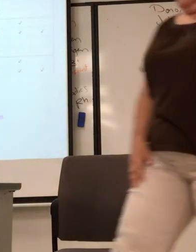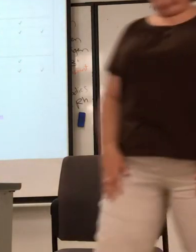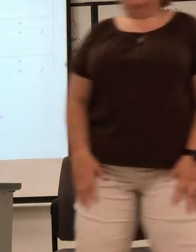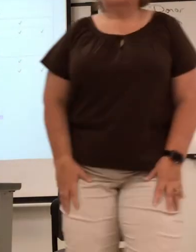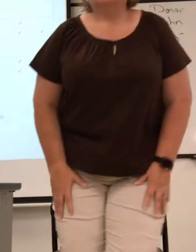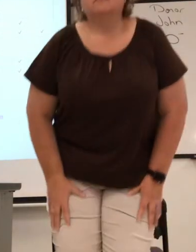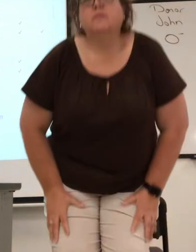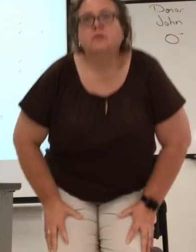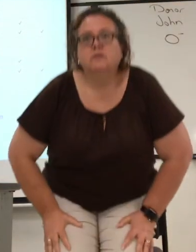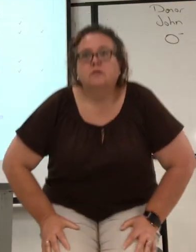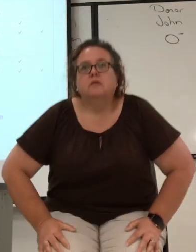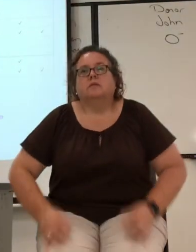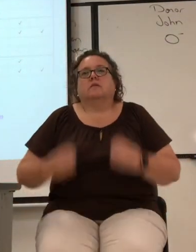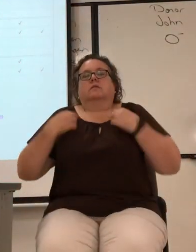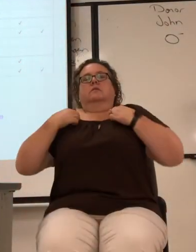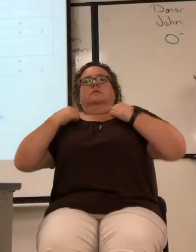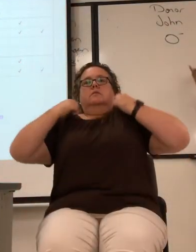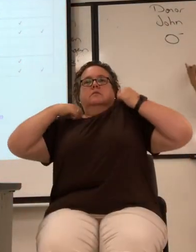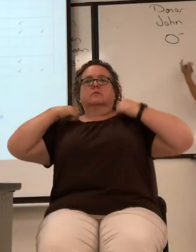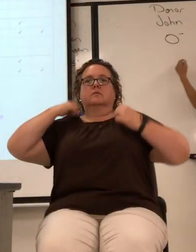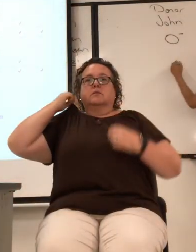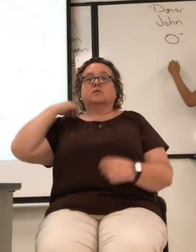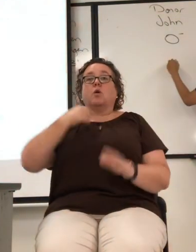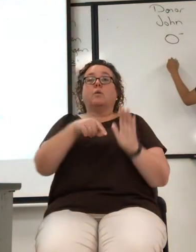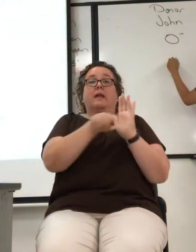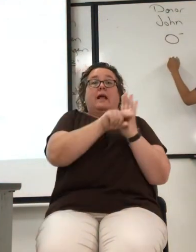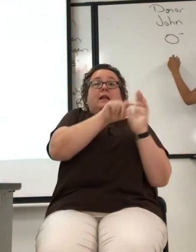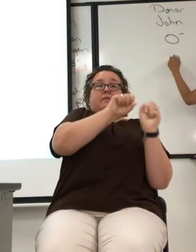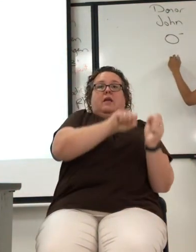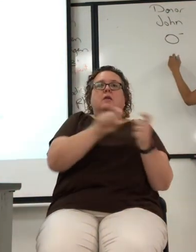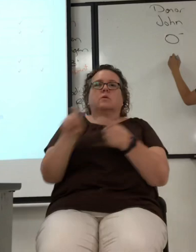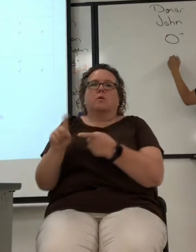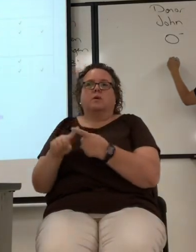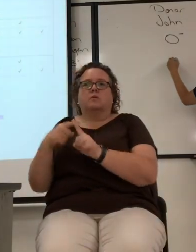We're saying negatives can donate to positives. So if you're O negative,